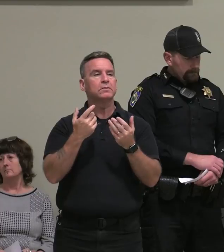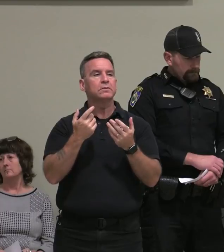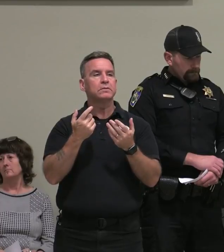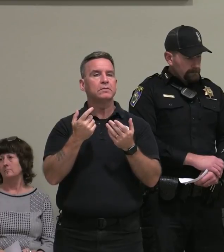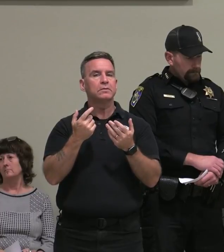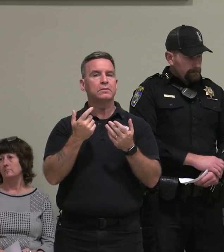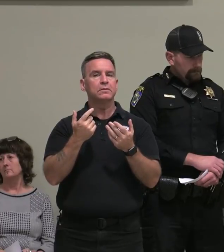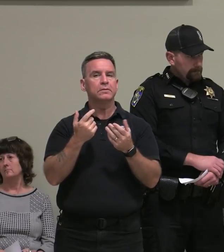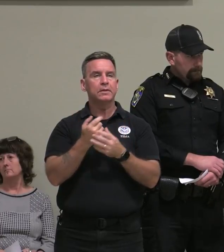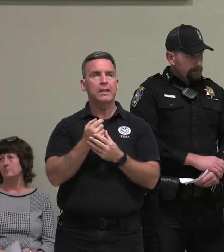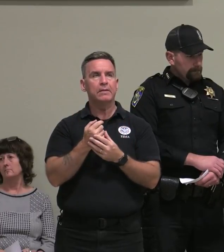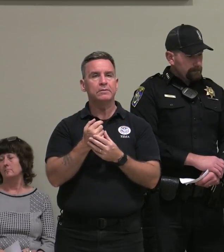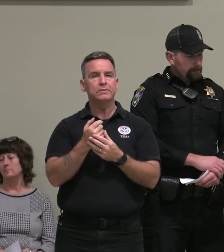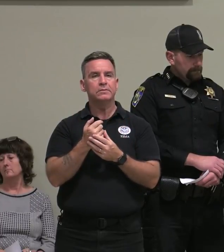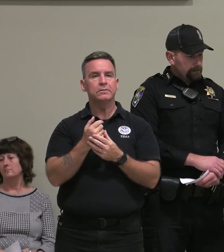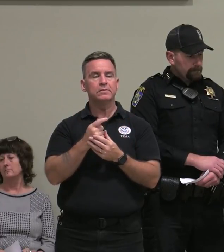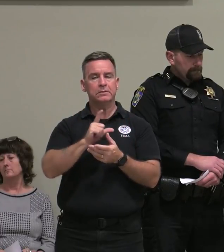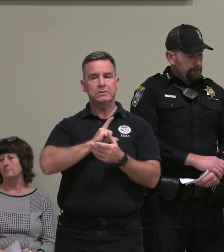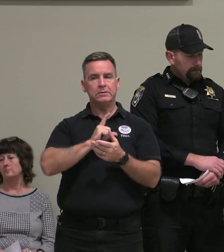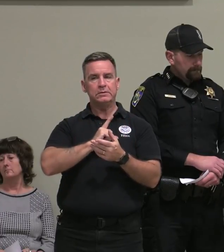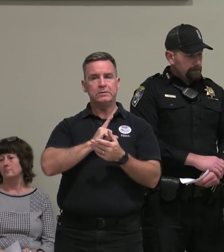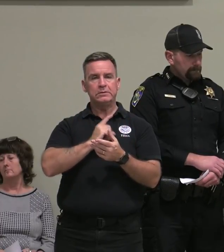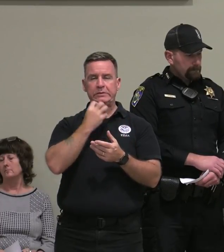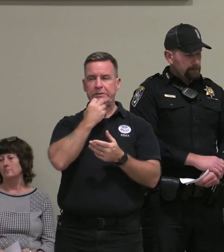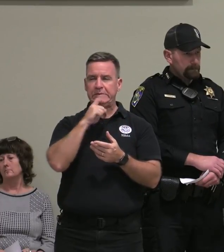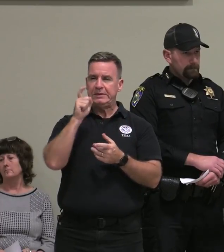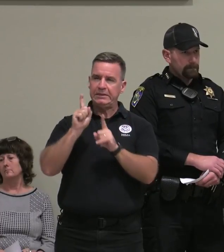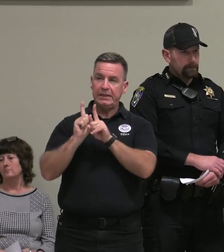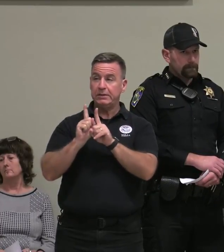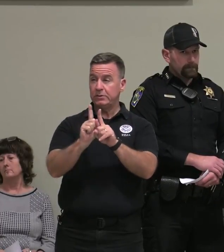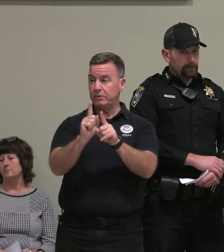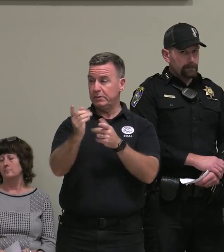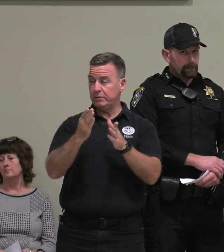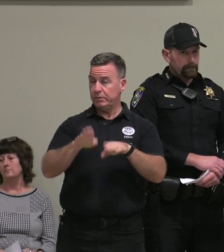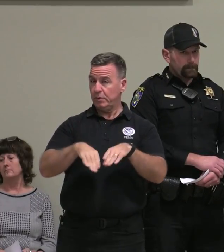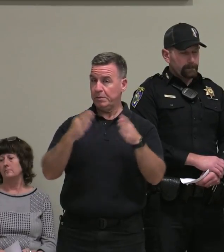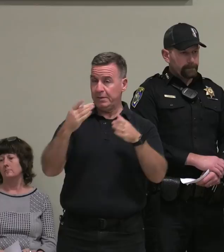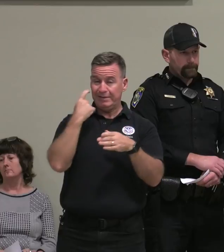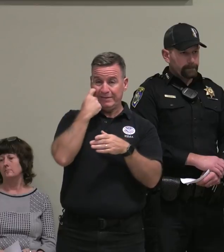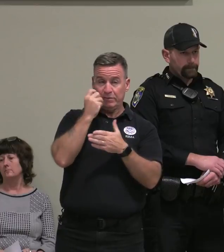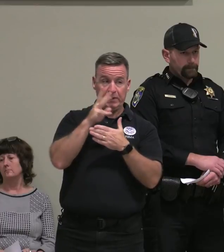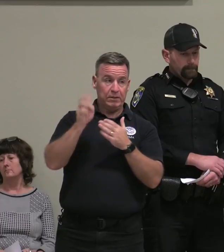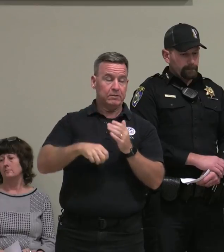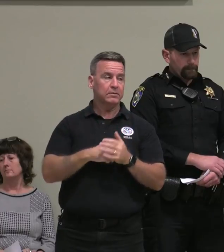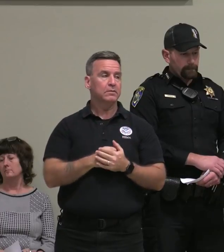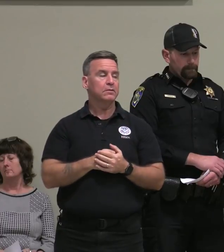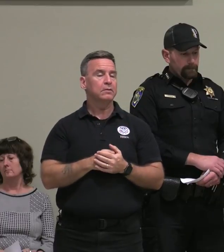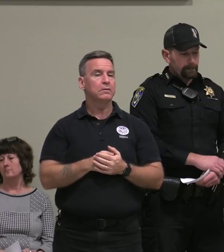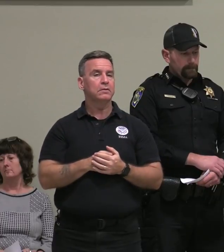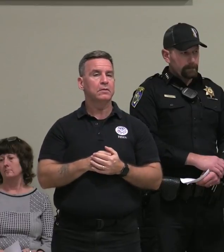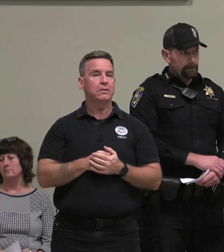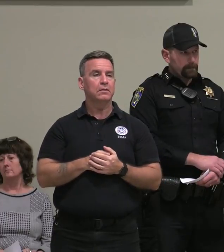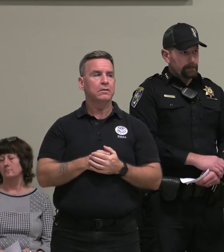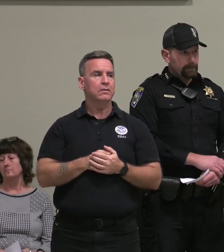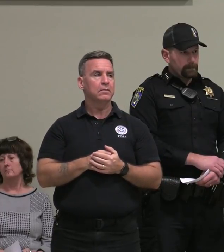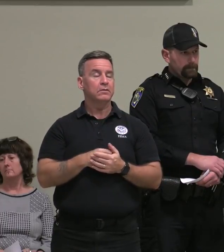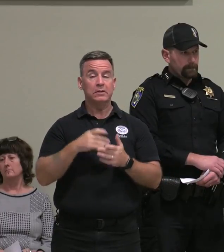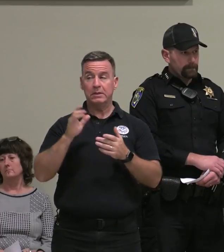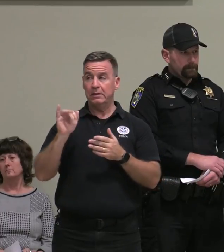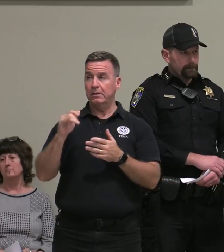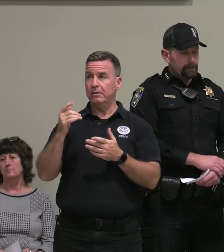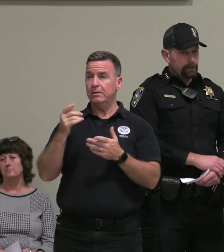our law enforcement critical needs escort service, which we opened up this weekend. And we did that and frankly,